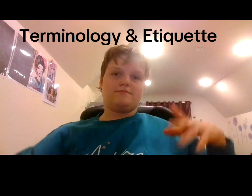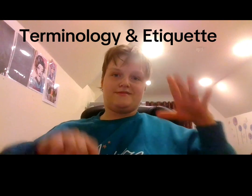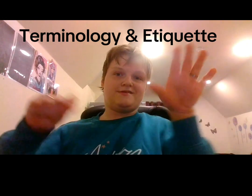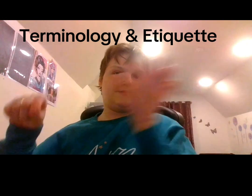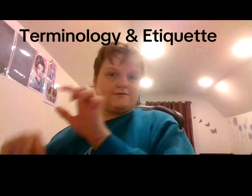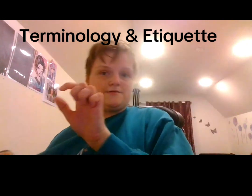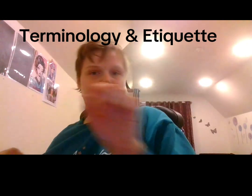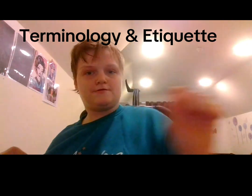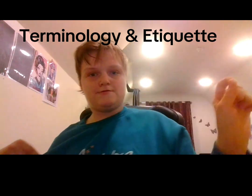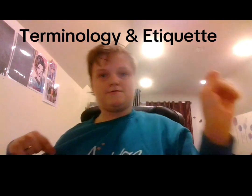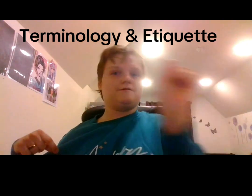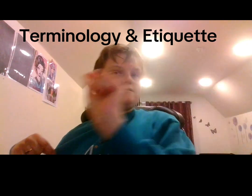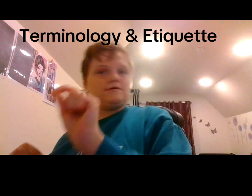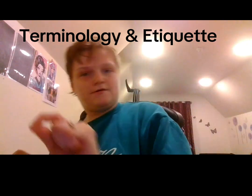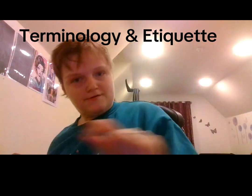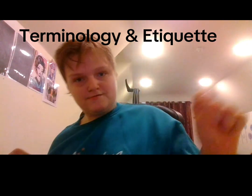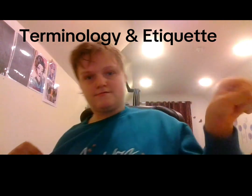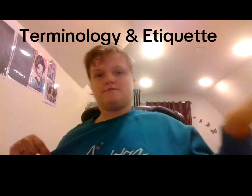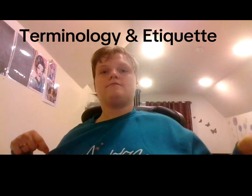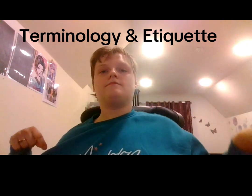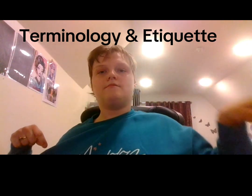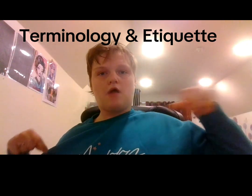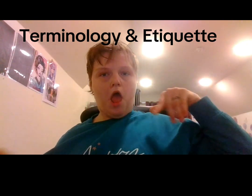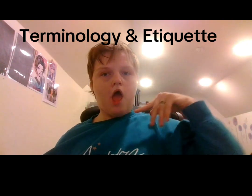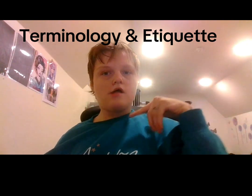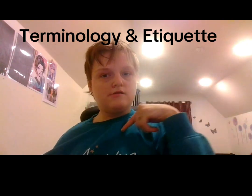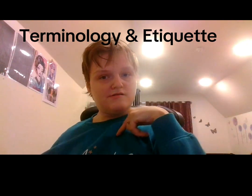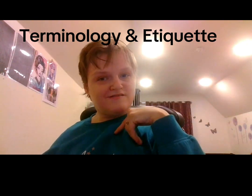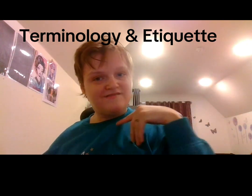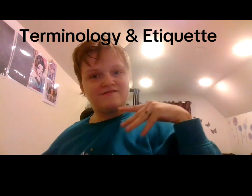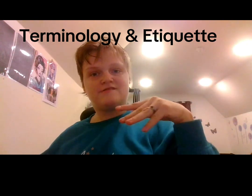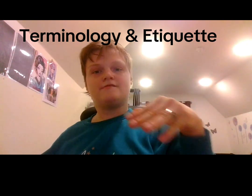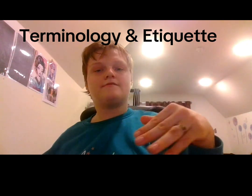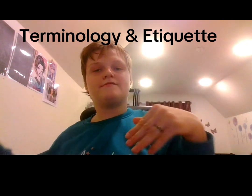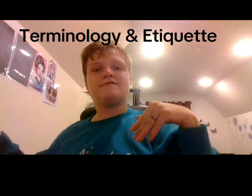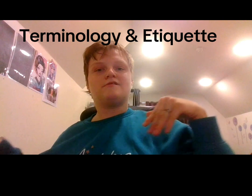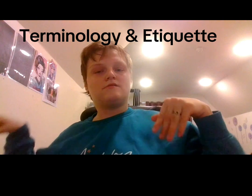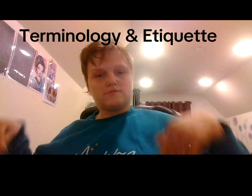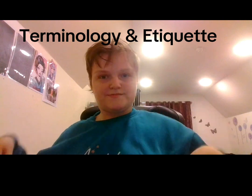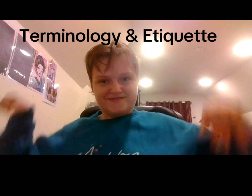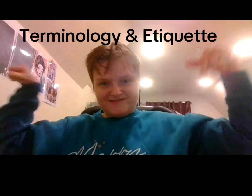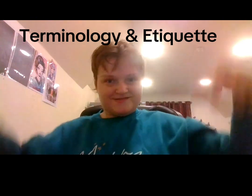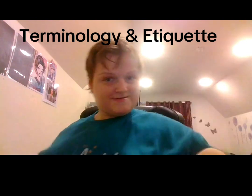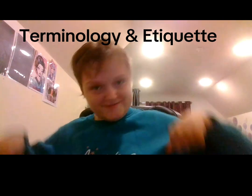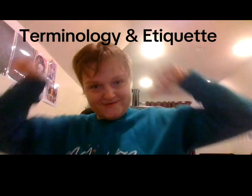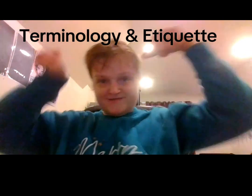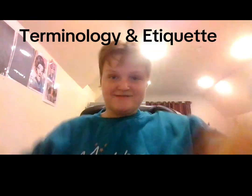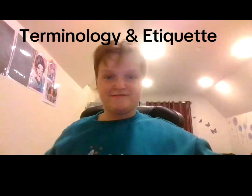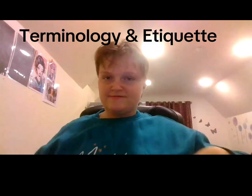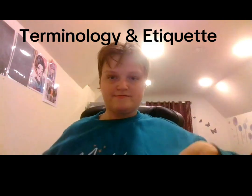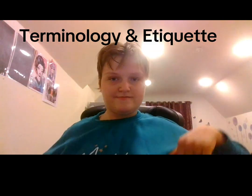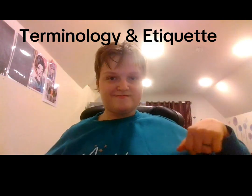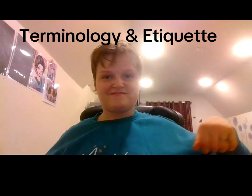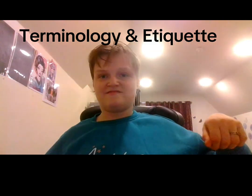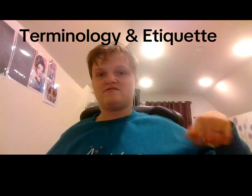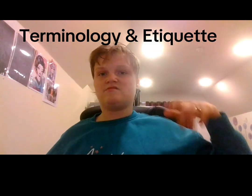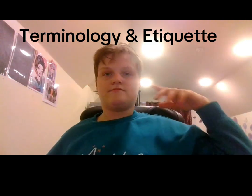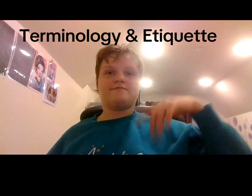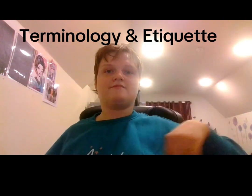If you're speaking to someone who uses a wheelchair, remember to speak to them at